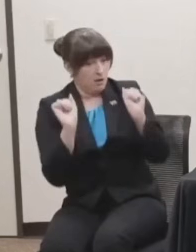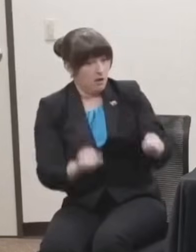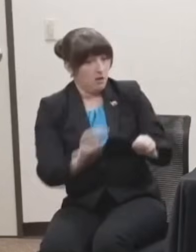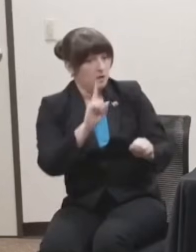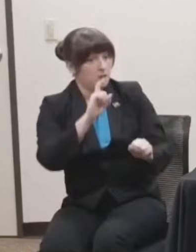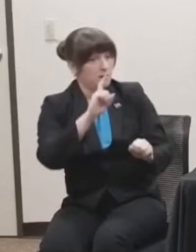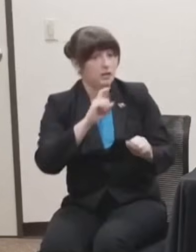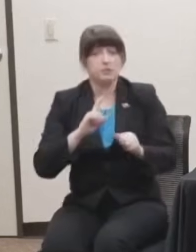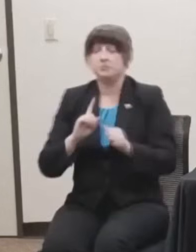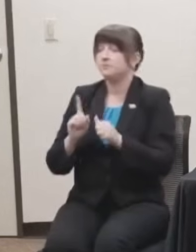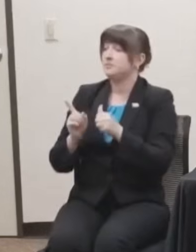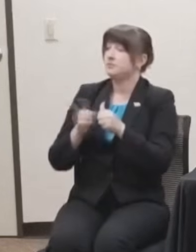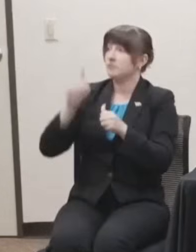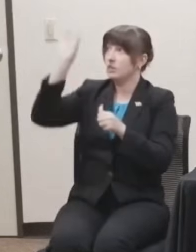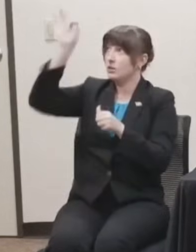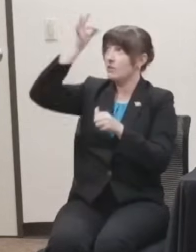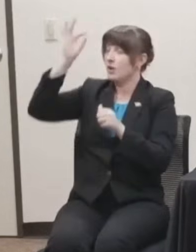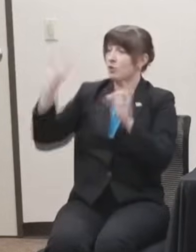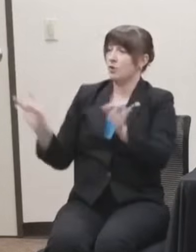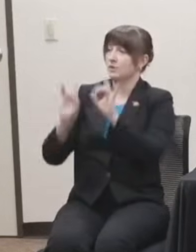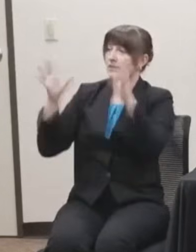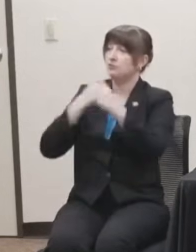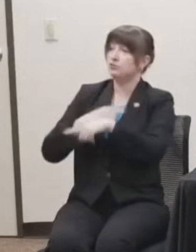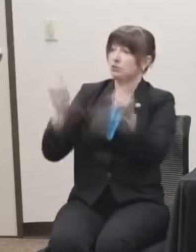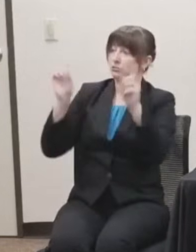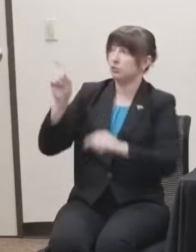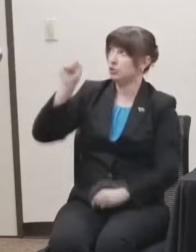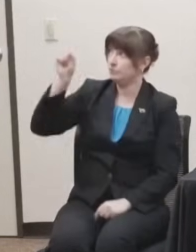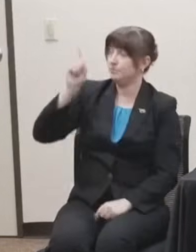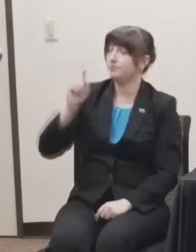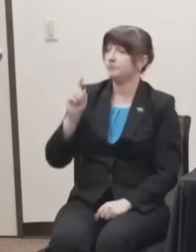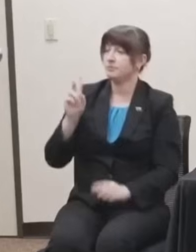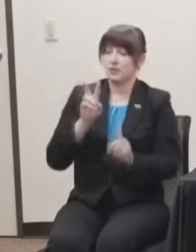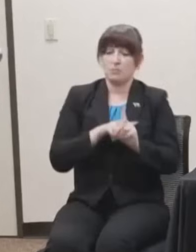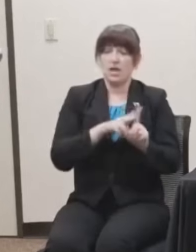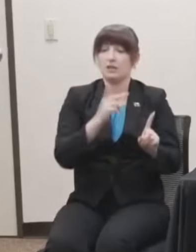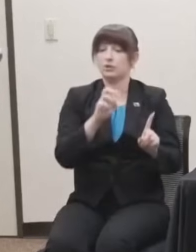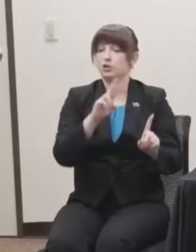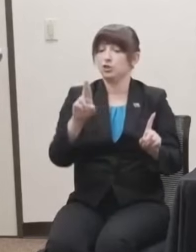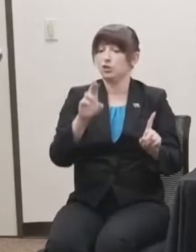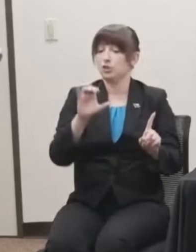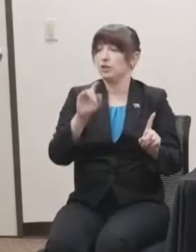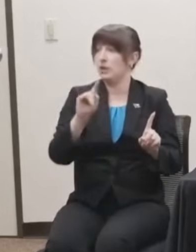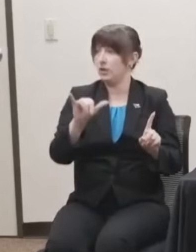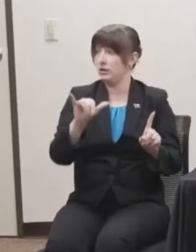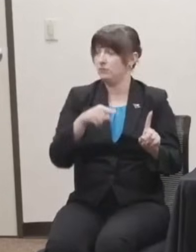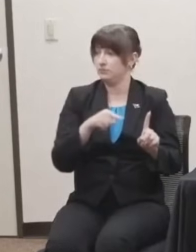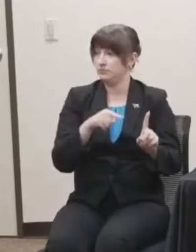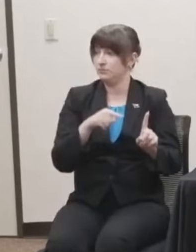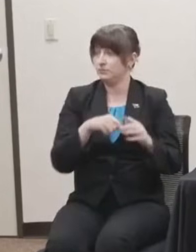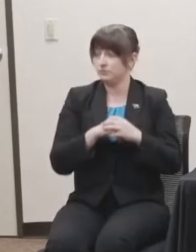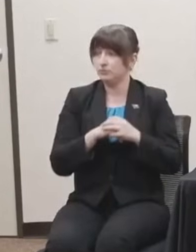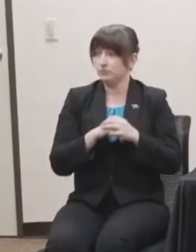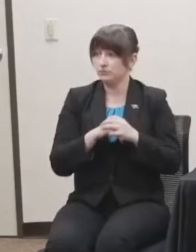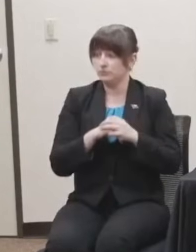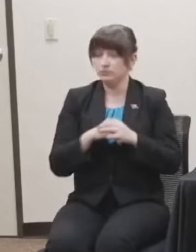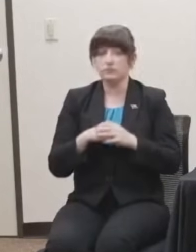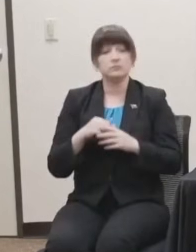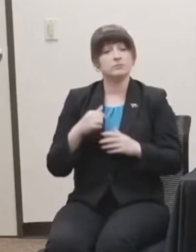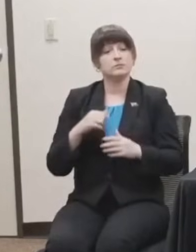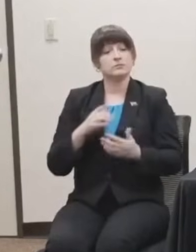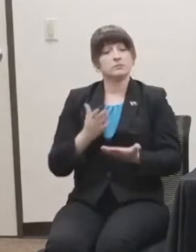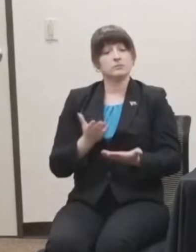the federal disaster declaration, it applies right now to Kerr County. Let me go back. Let me see the